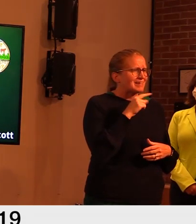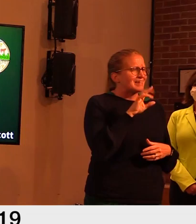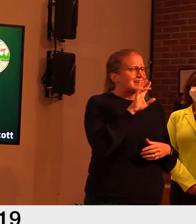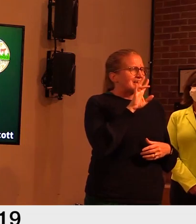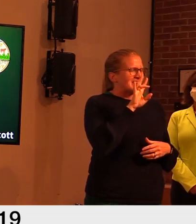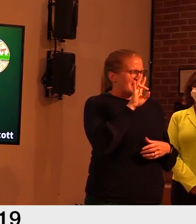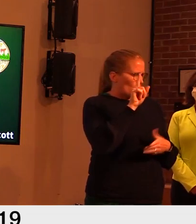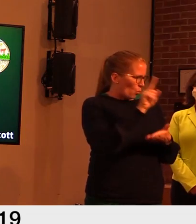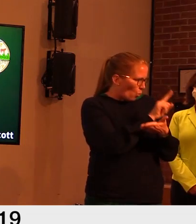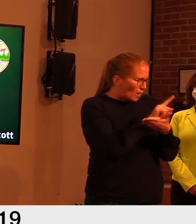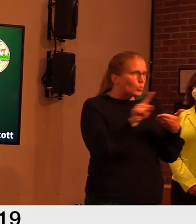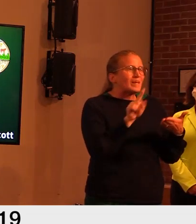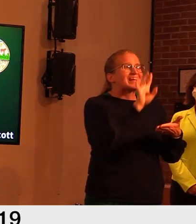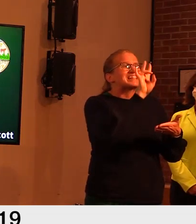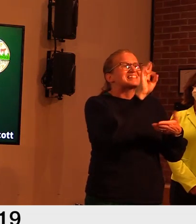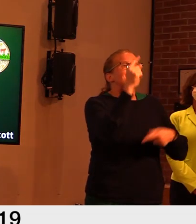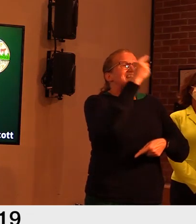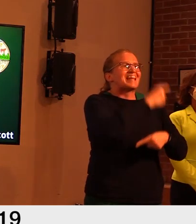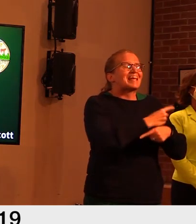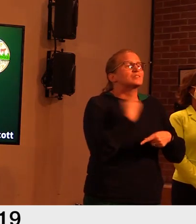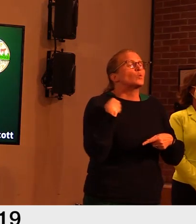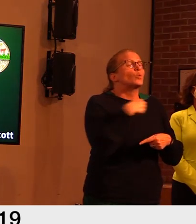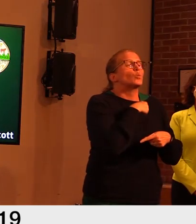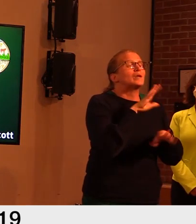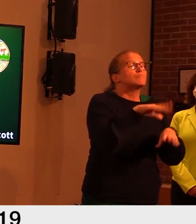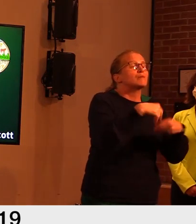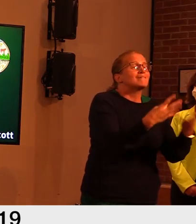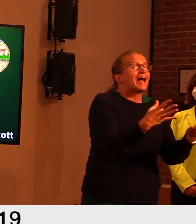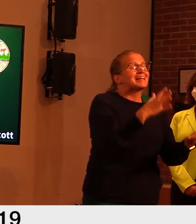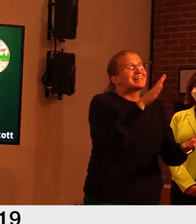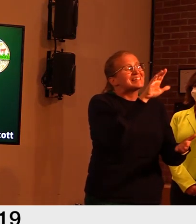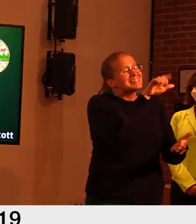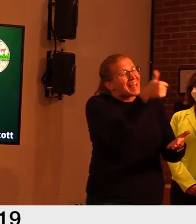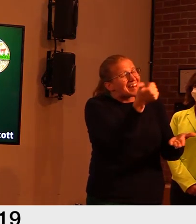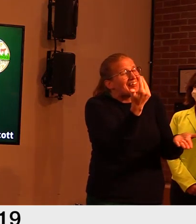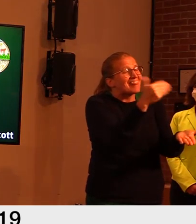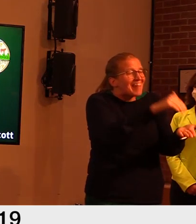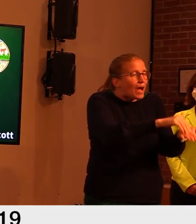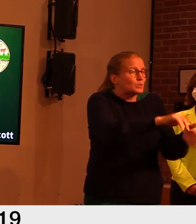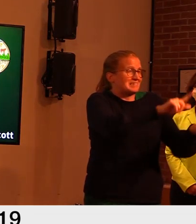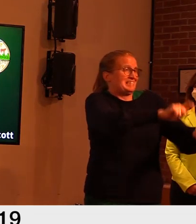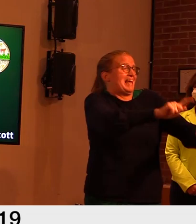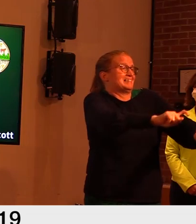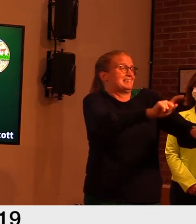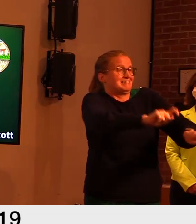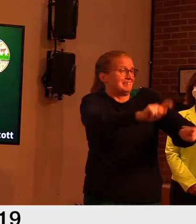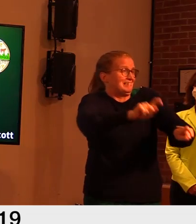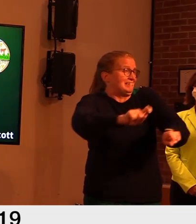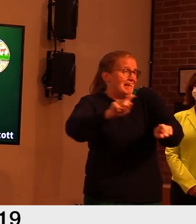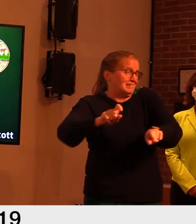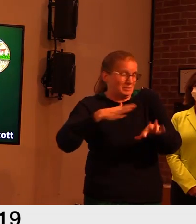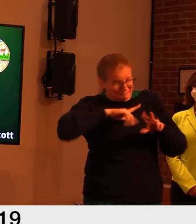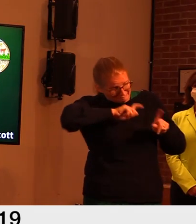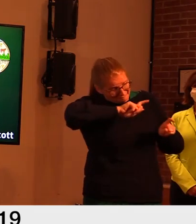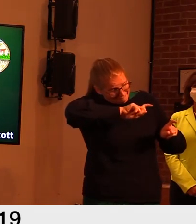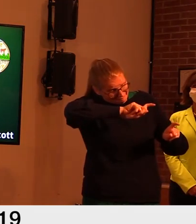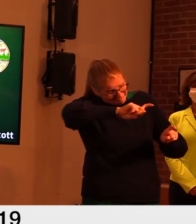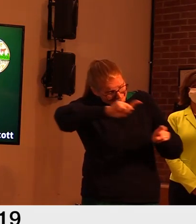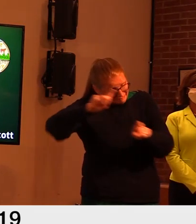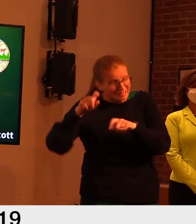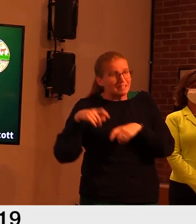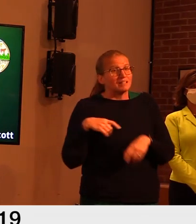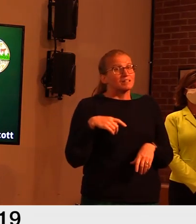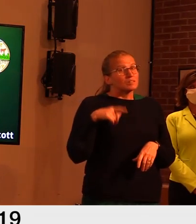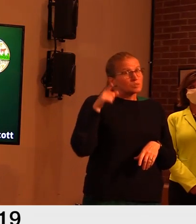Yes. I think you should be very reassured by the data, because we talked last time we were here that in a 7-day